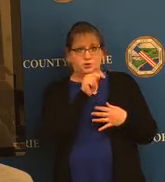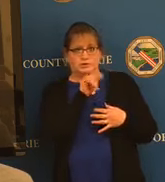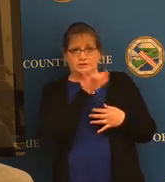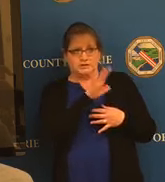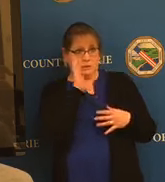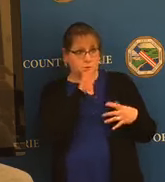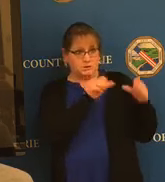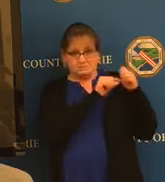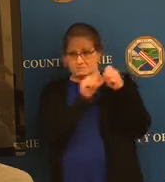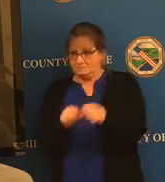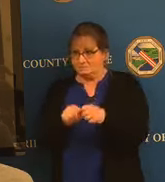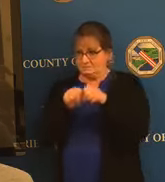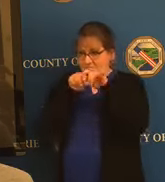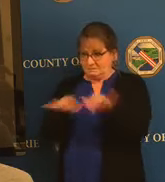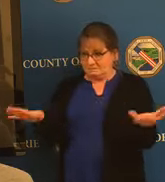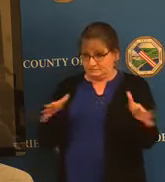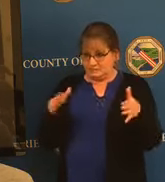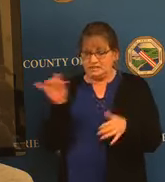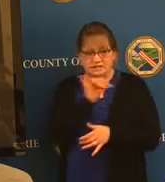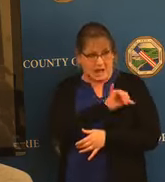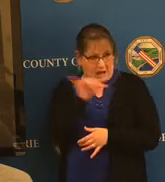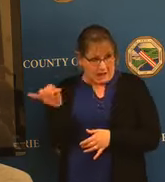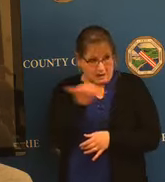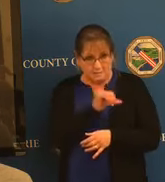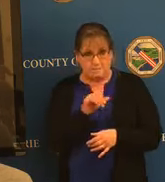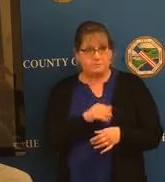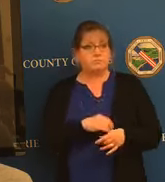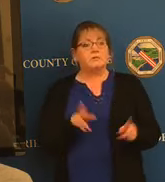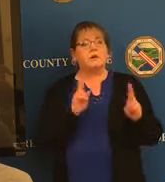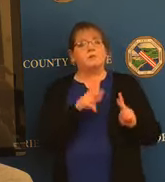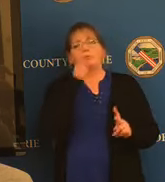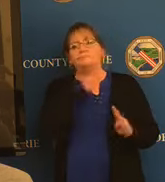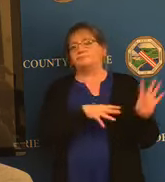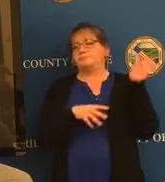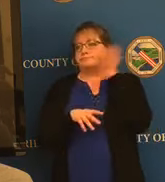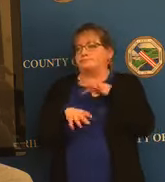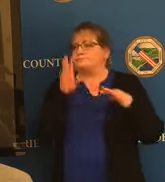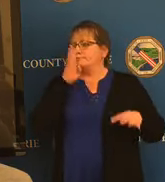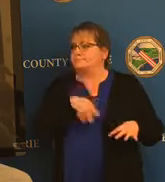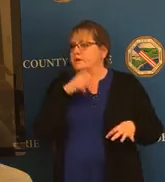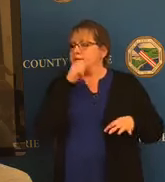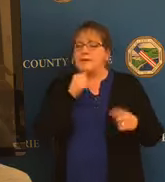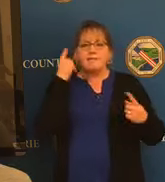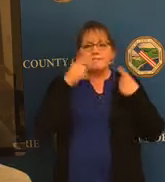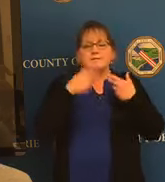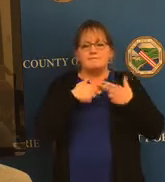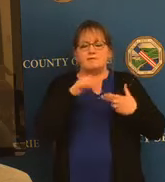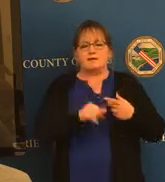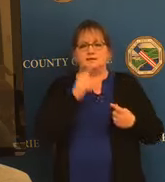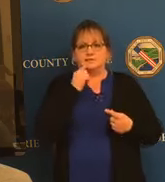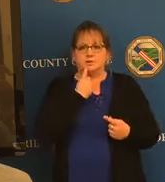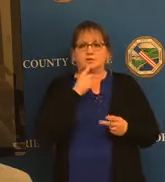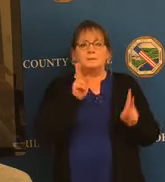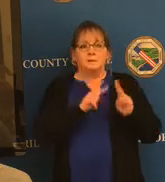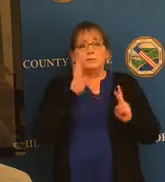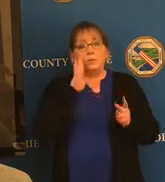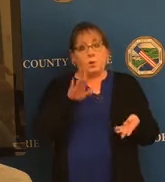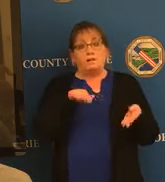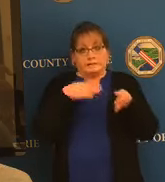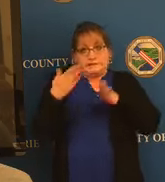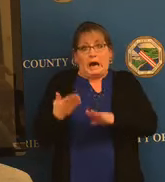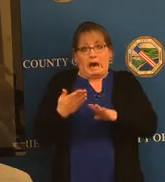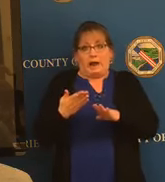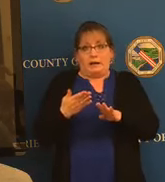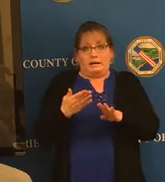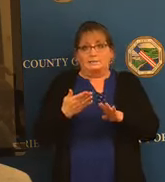here. I'm very fearful that people are ignoring this and not taking it seriously, and as a result, people are going to needlessly die in this